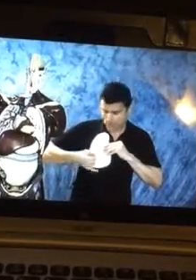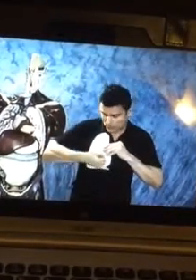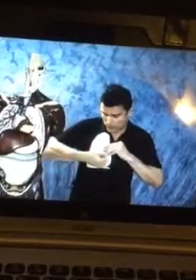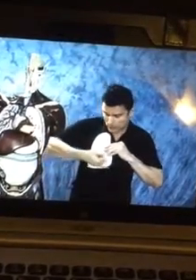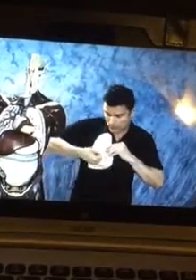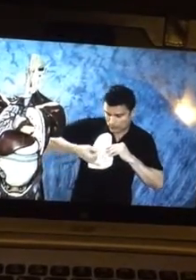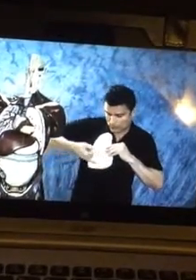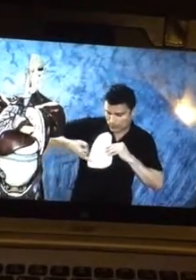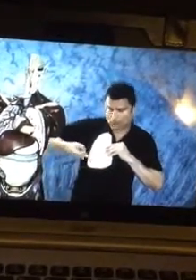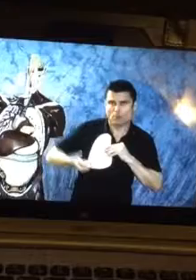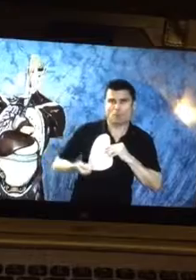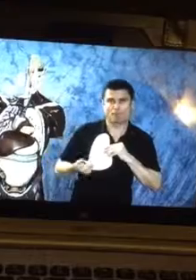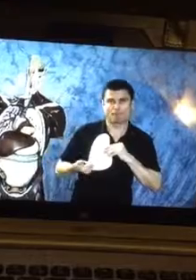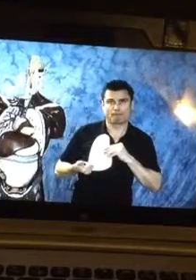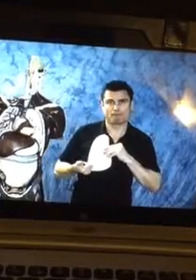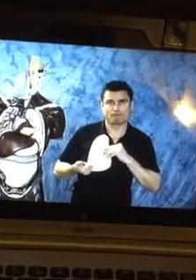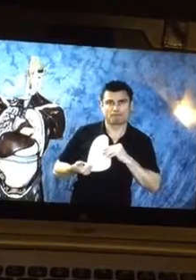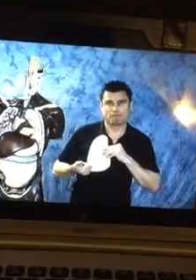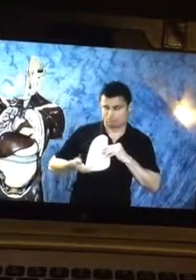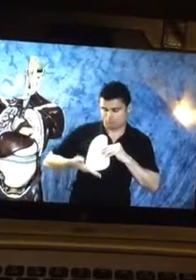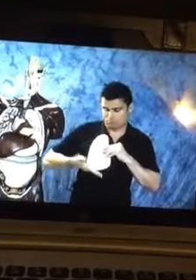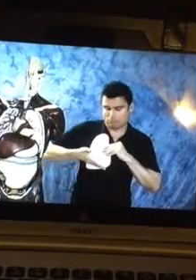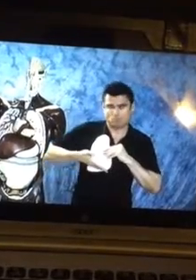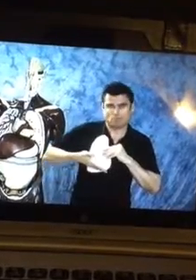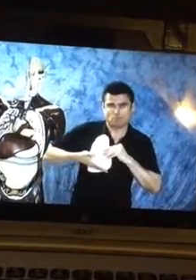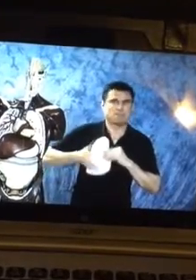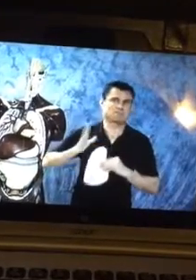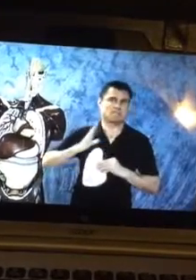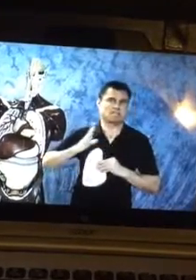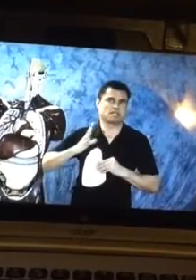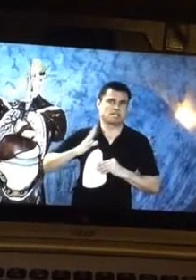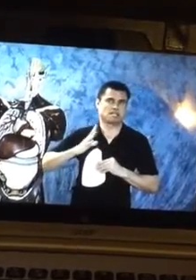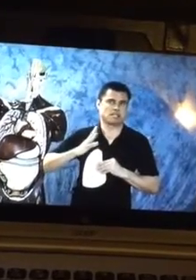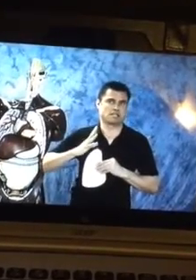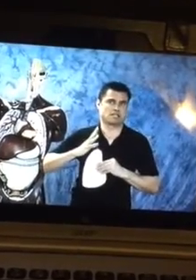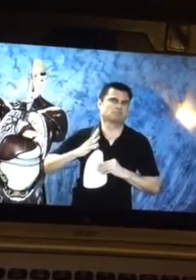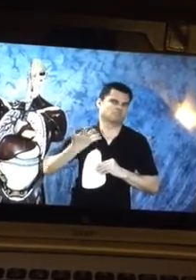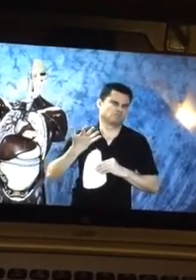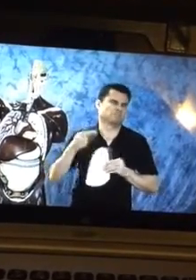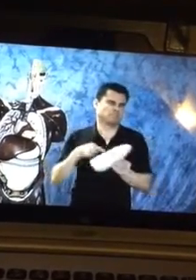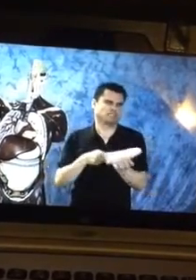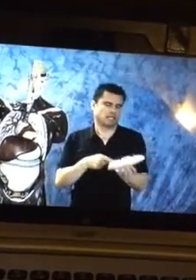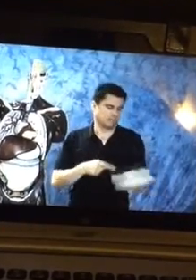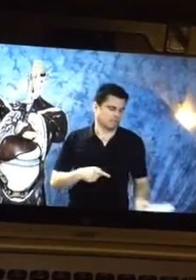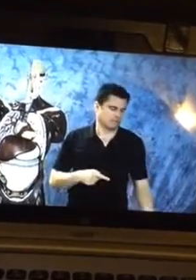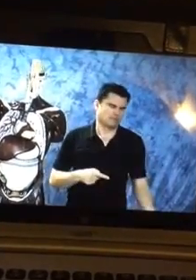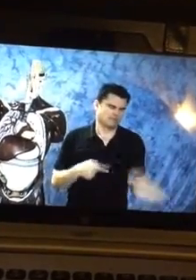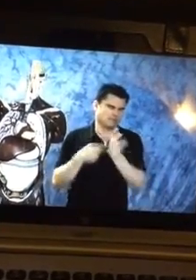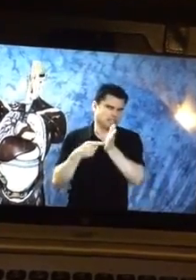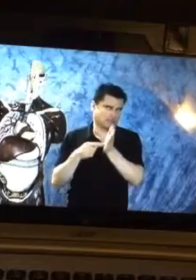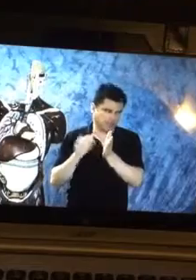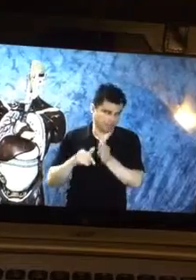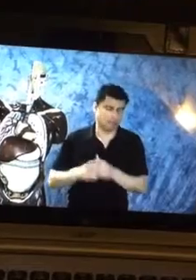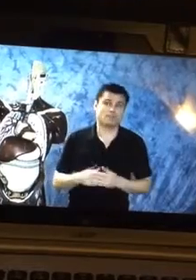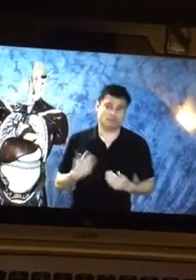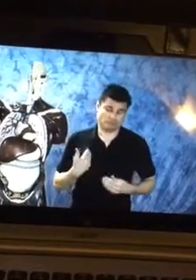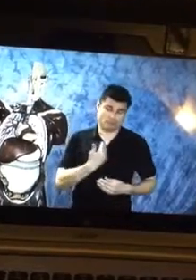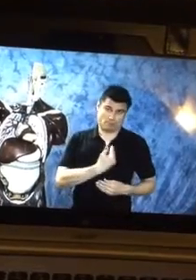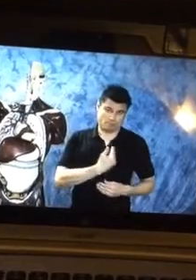and there's a tumor that appears on the bottom part of the lung in the third chamber, then that's fine. They can